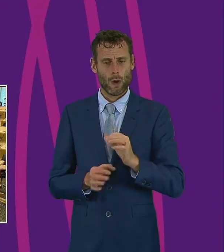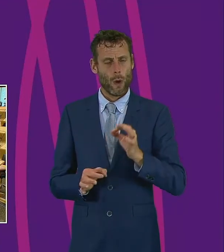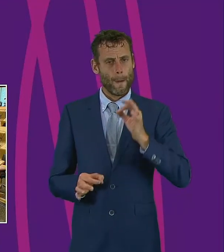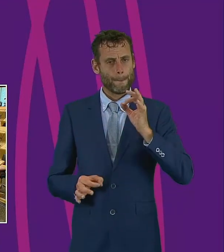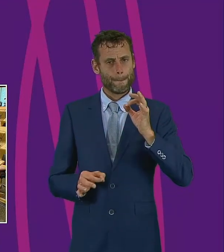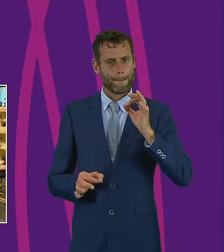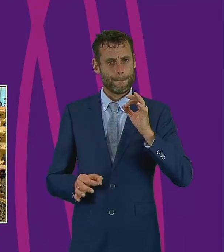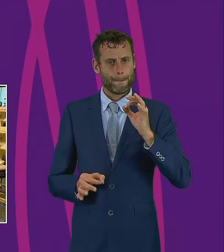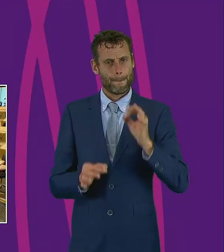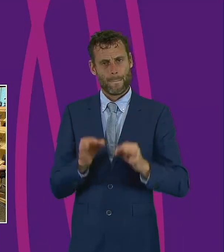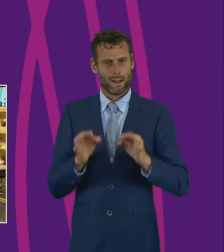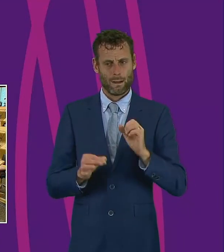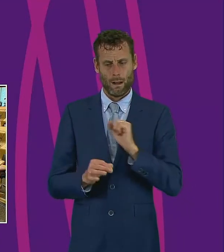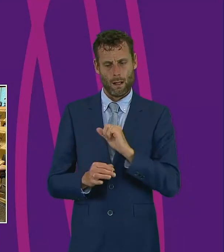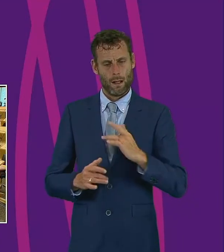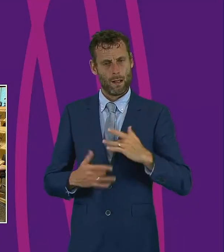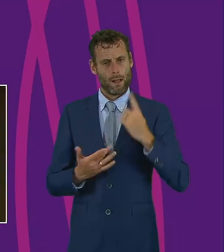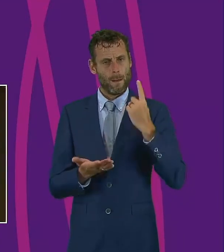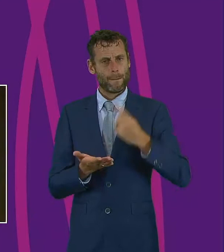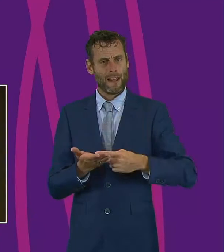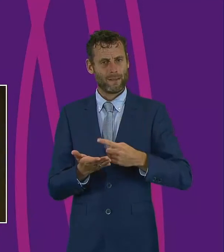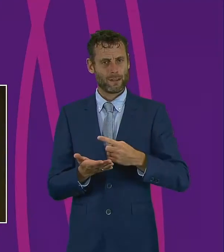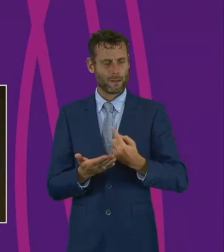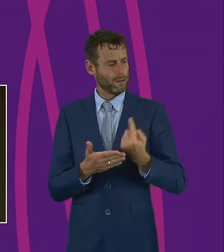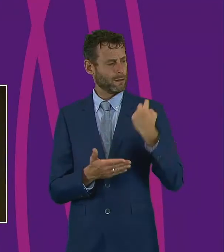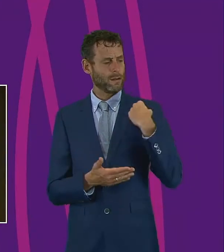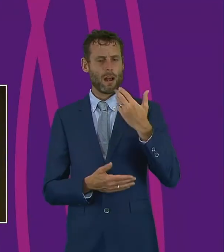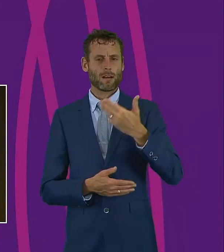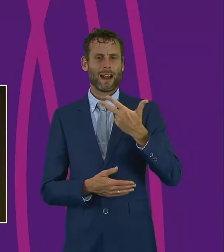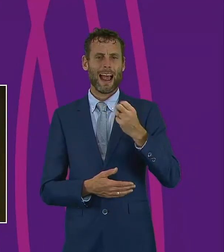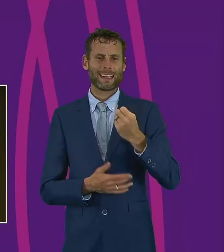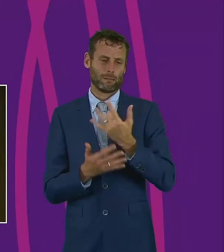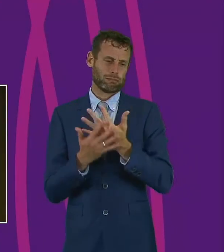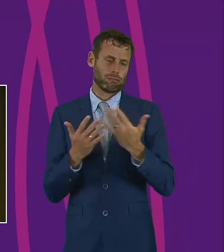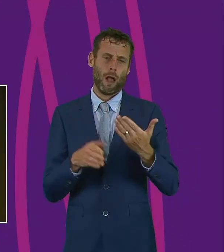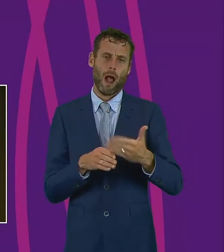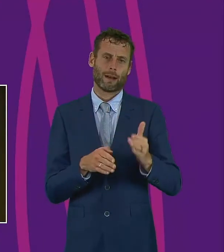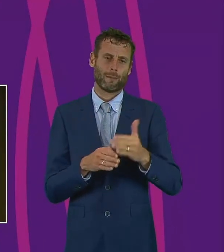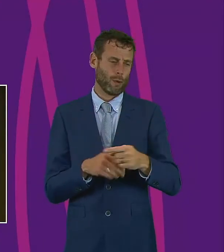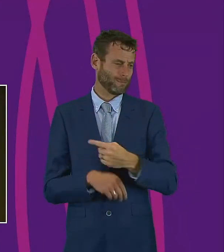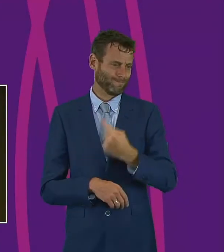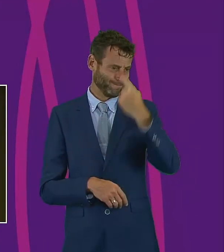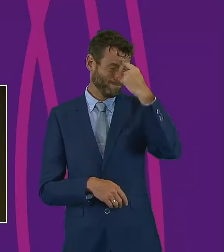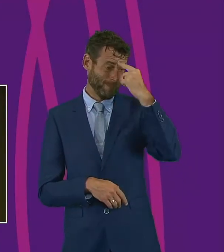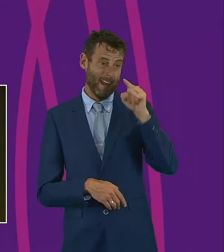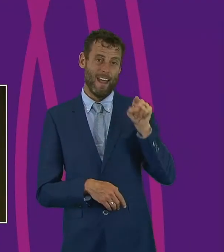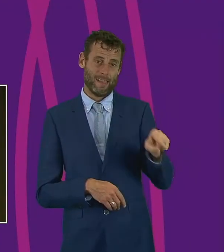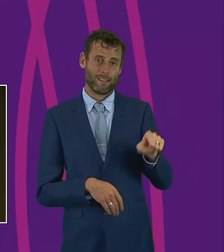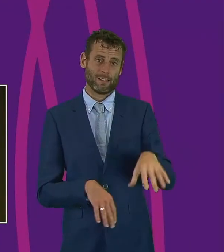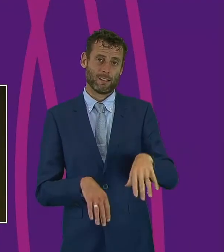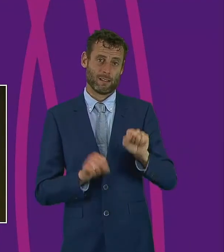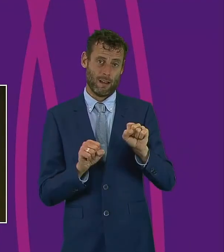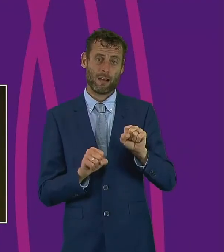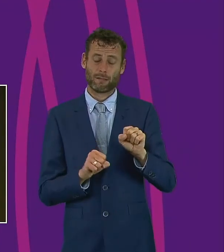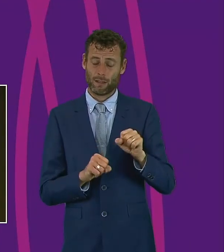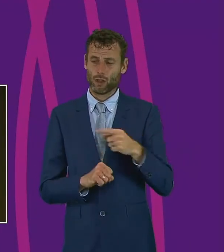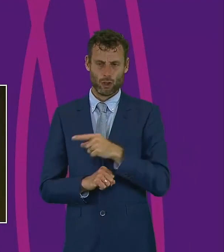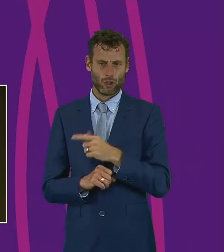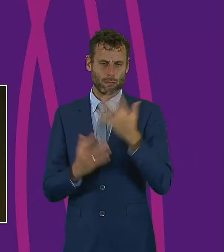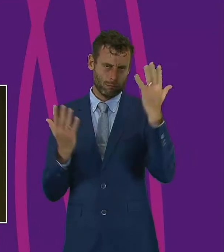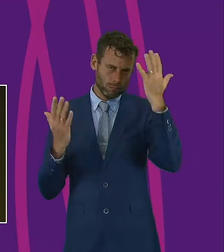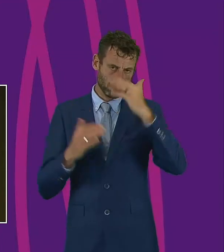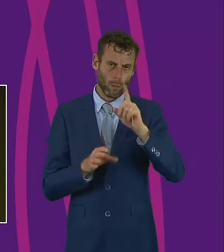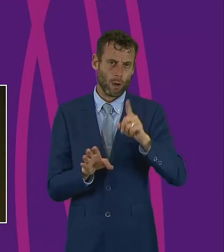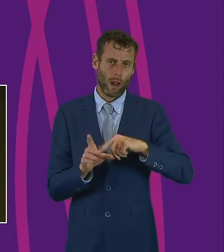the mass unemployment from the 1980s. And I know that she's well aware of the scarring effect of unemployment on young people in particular. Can she say